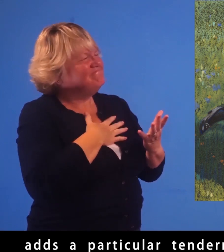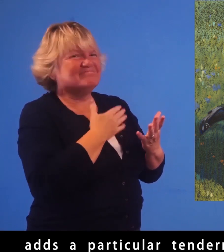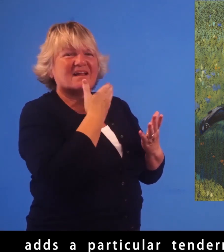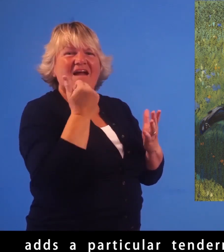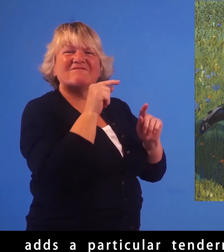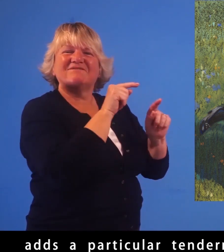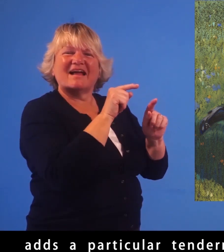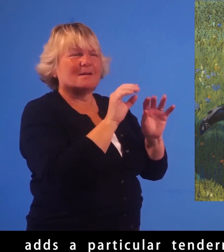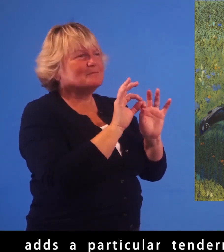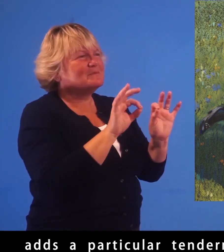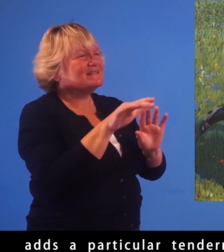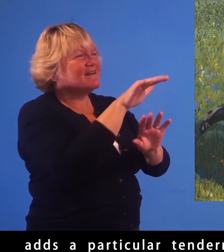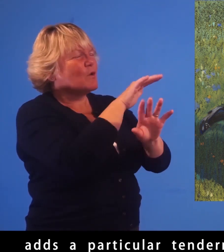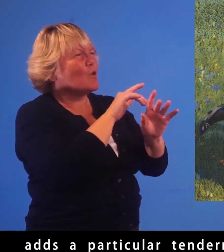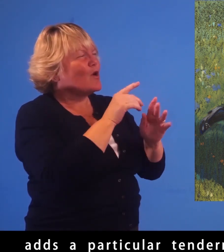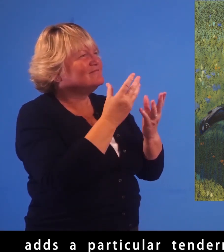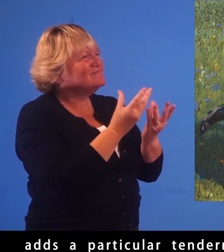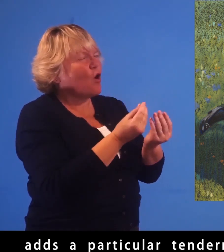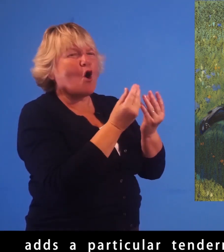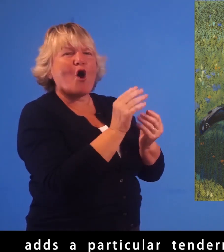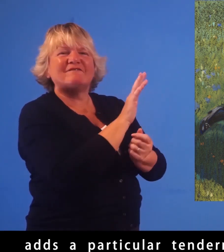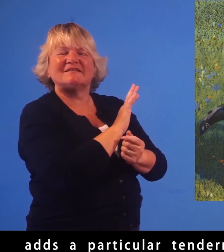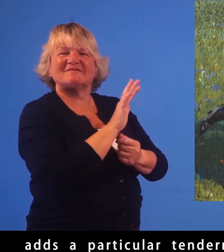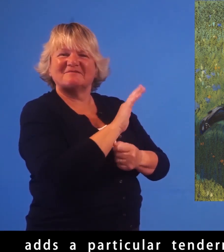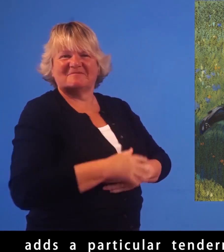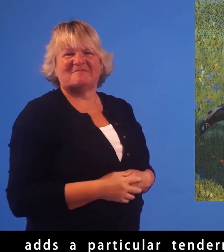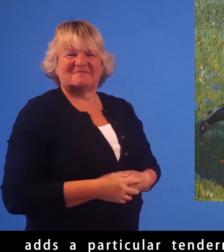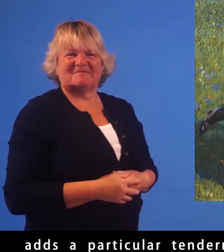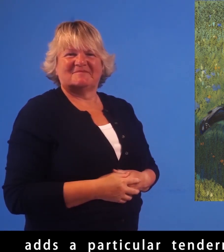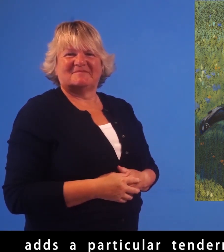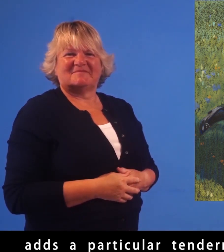adds a particular tenderness to this peaceful scene.